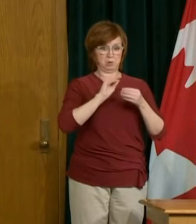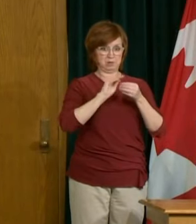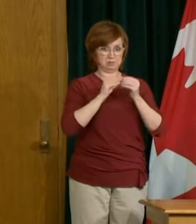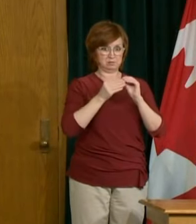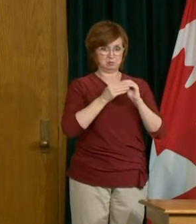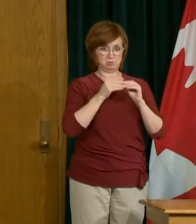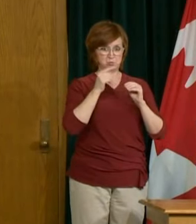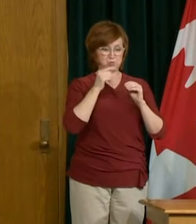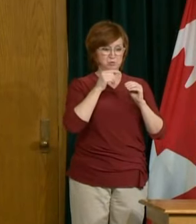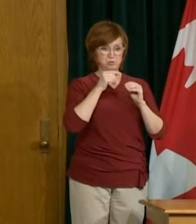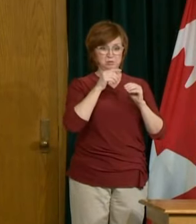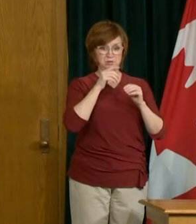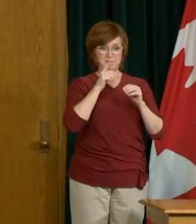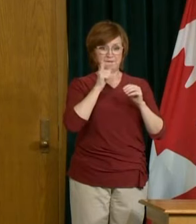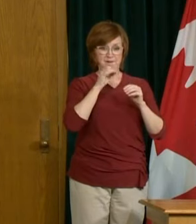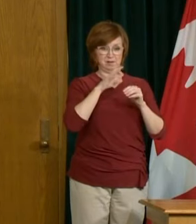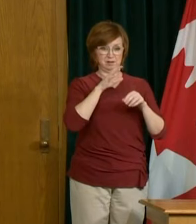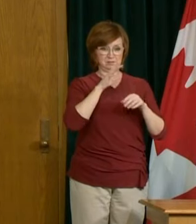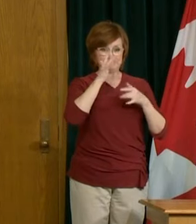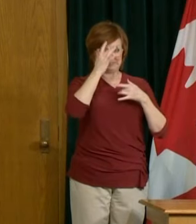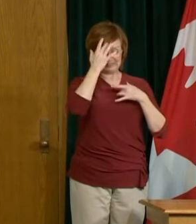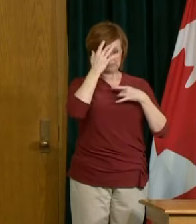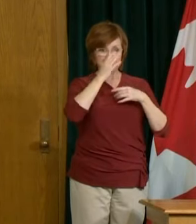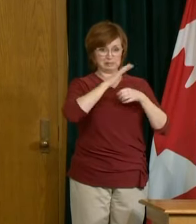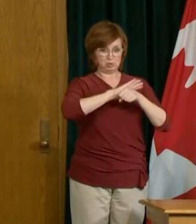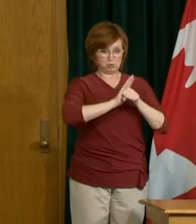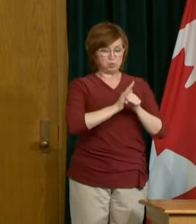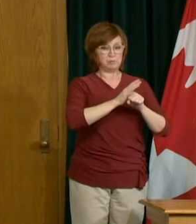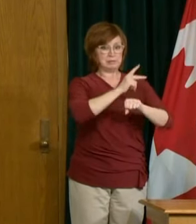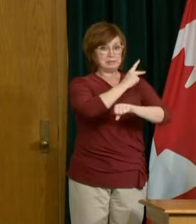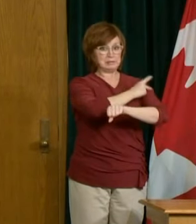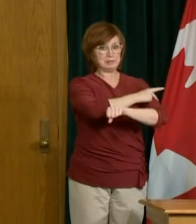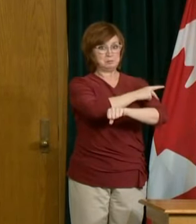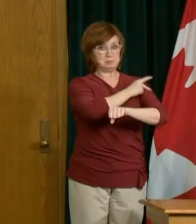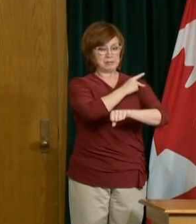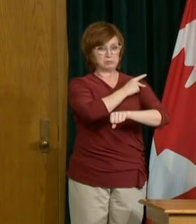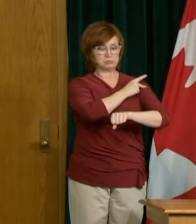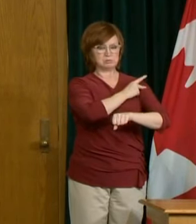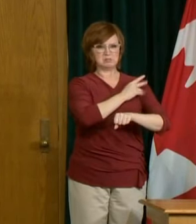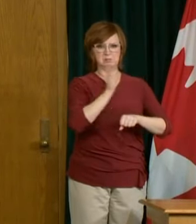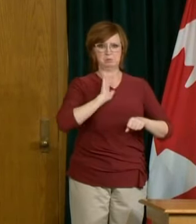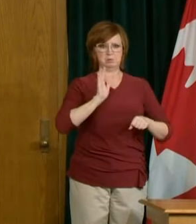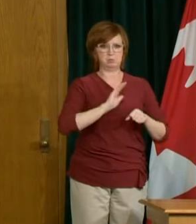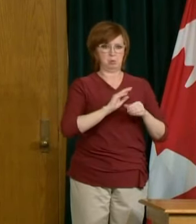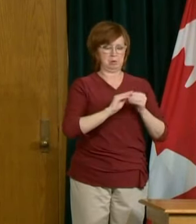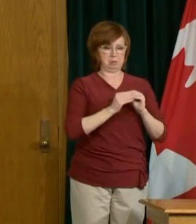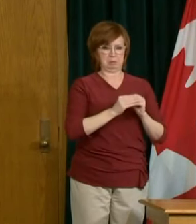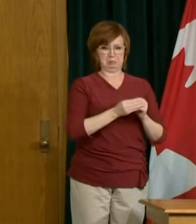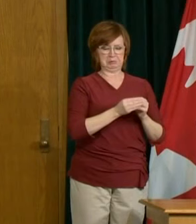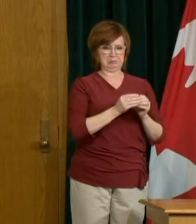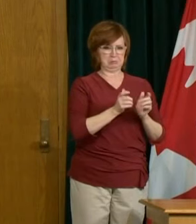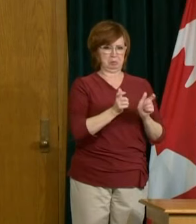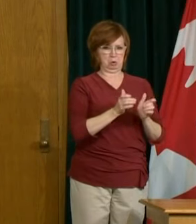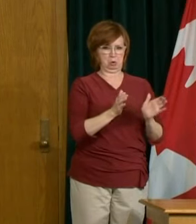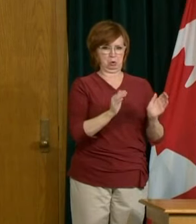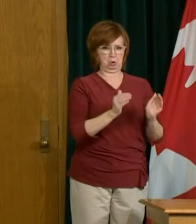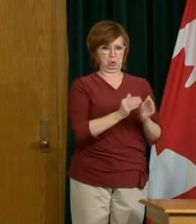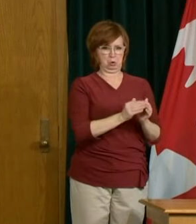release any information that would compromise confidentiality, but we were very clear to say that we don't expect